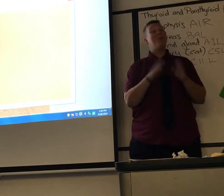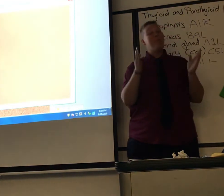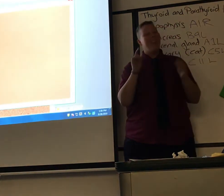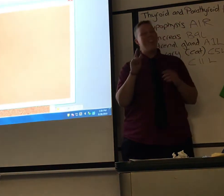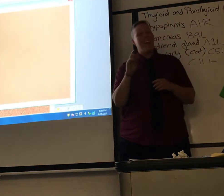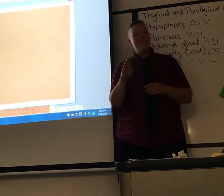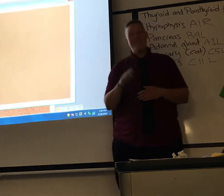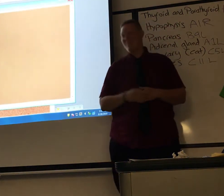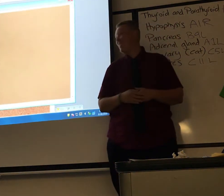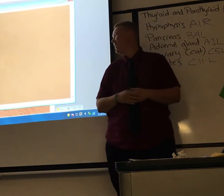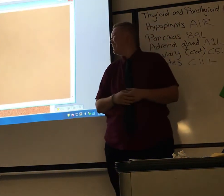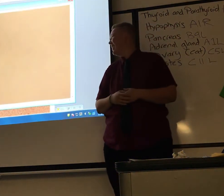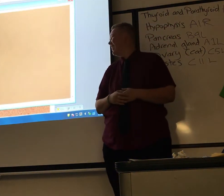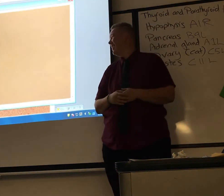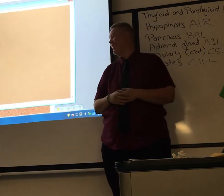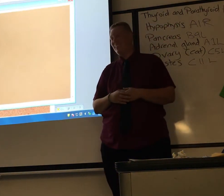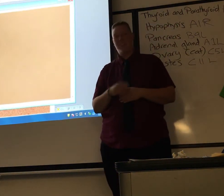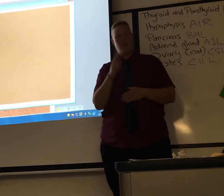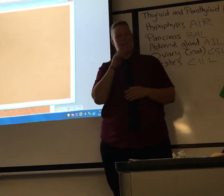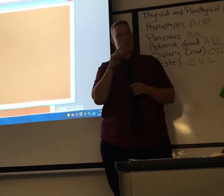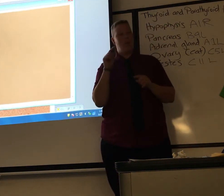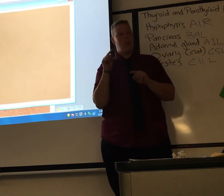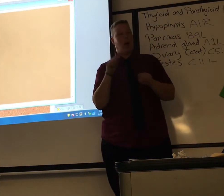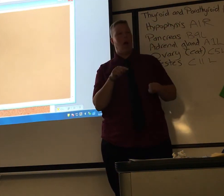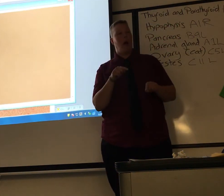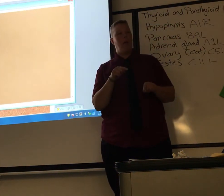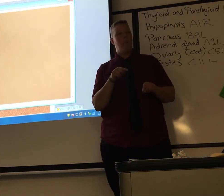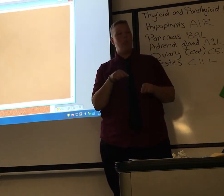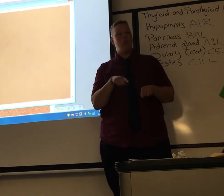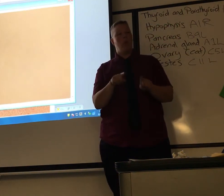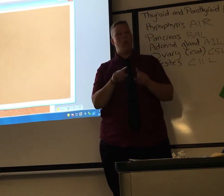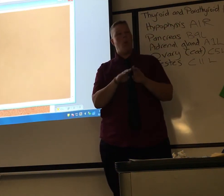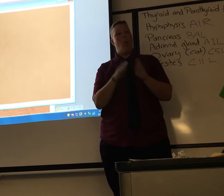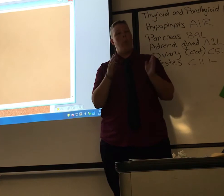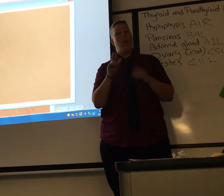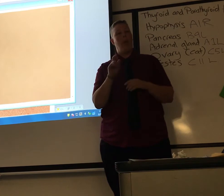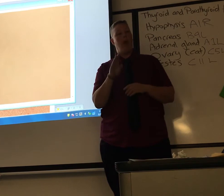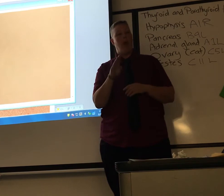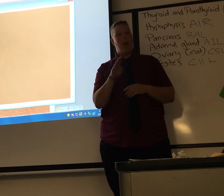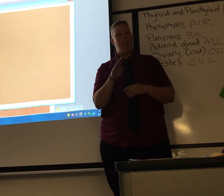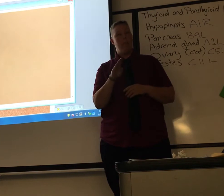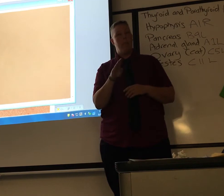So if you do it at open lab, I guess you can't turn it in until next week, Wednesday. That's okay.